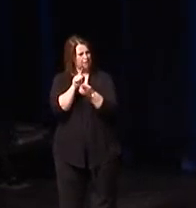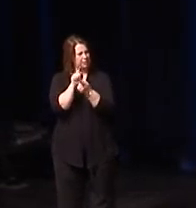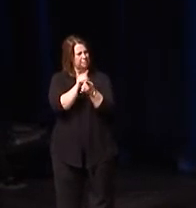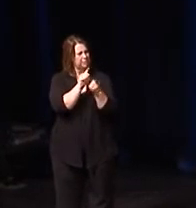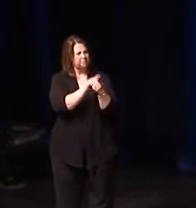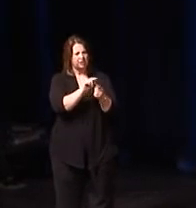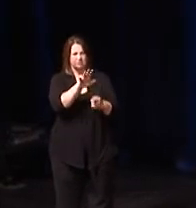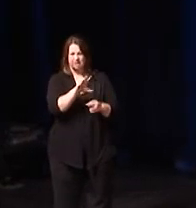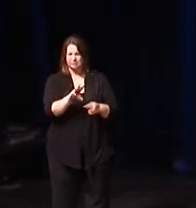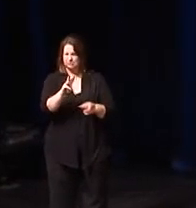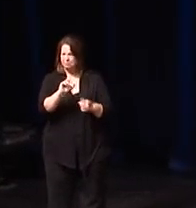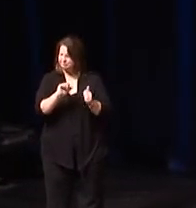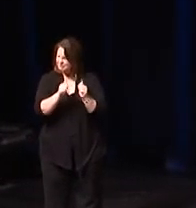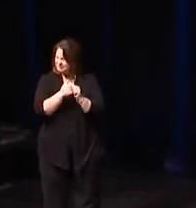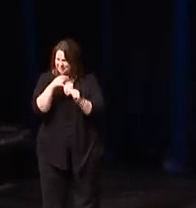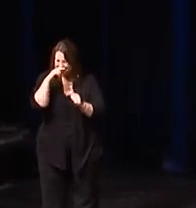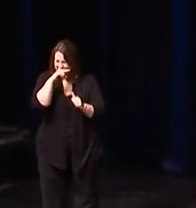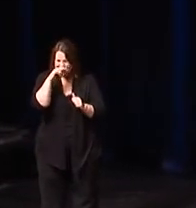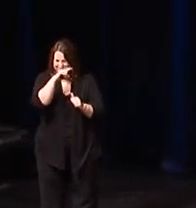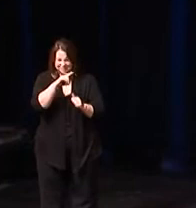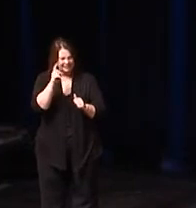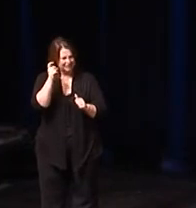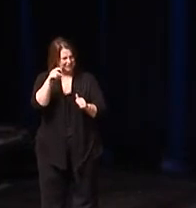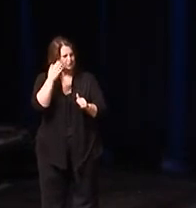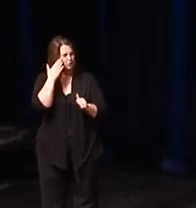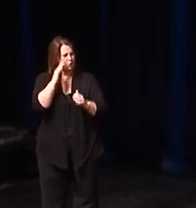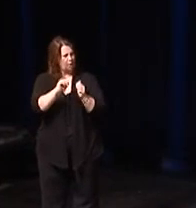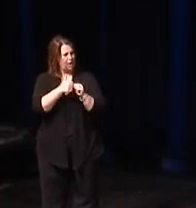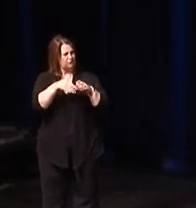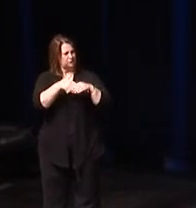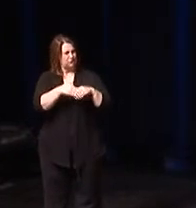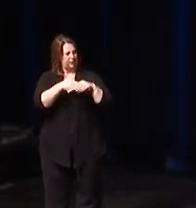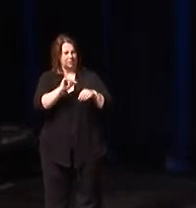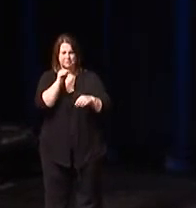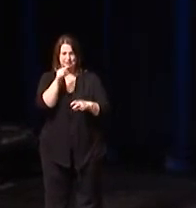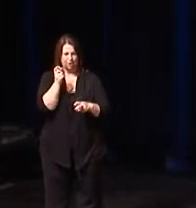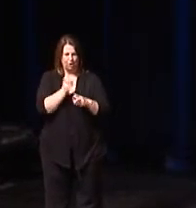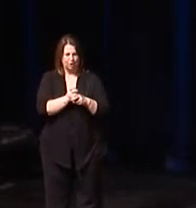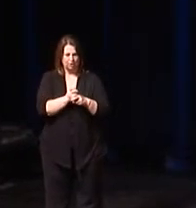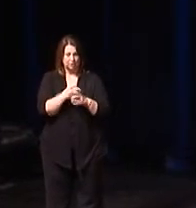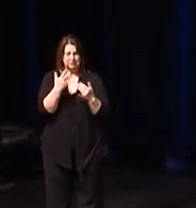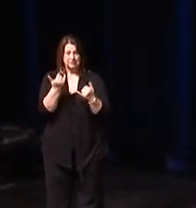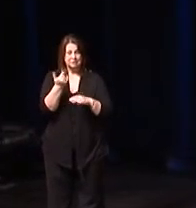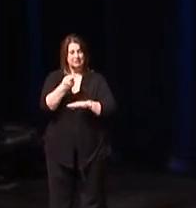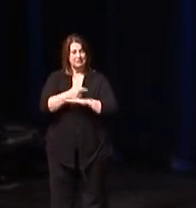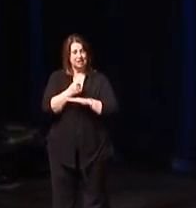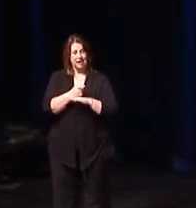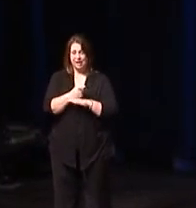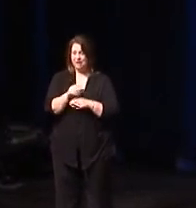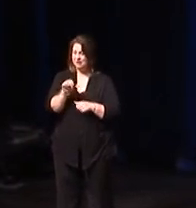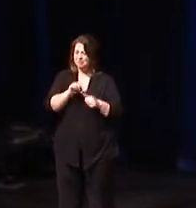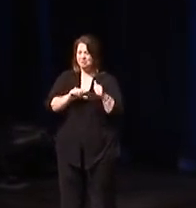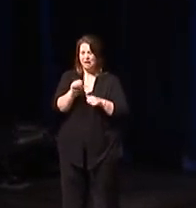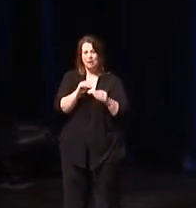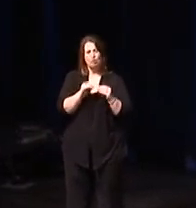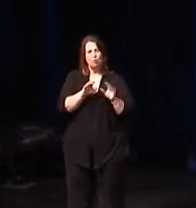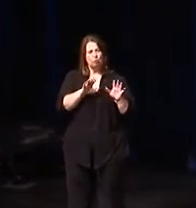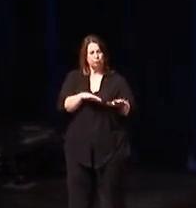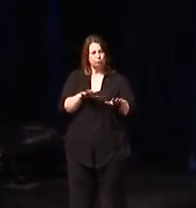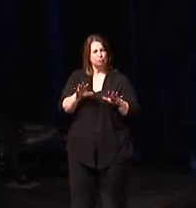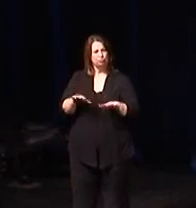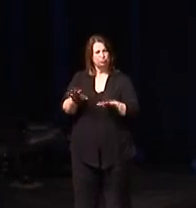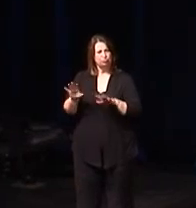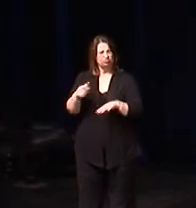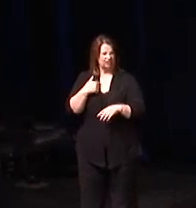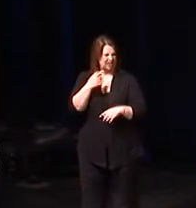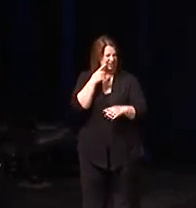those. You know, teach a kid how to shake hands properly. That's not hard. You see, I think today's looser society is hurting